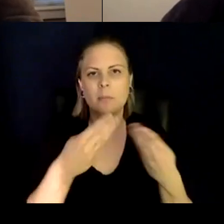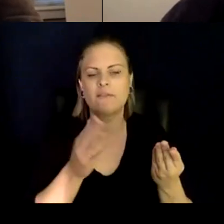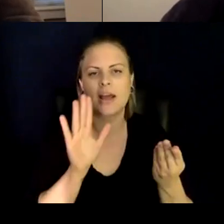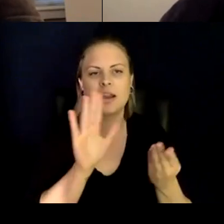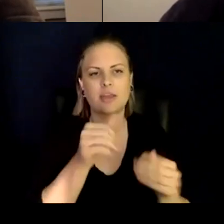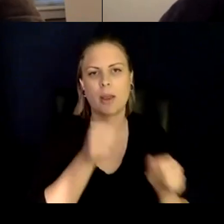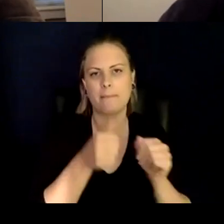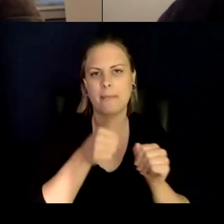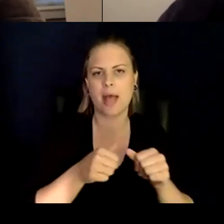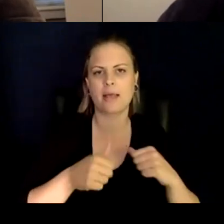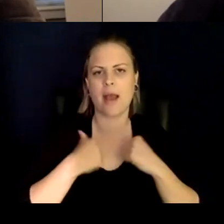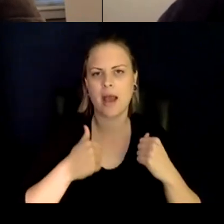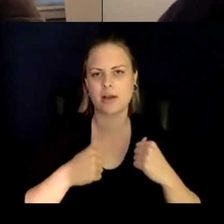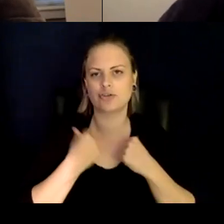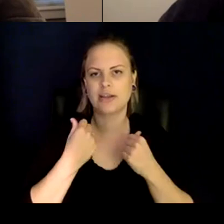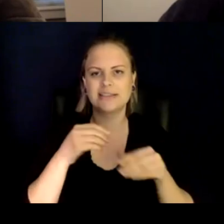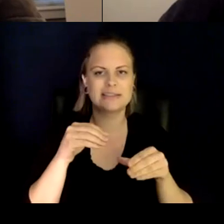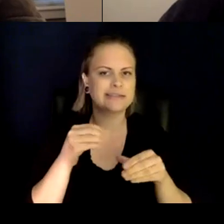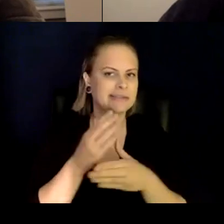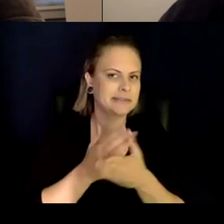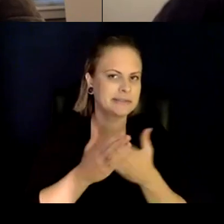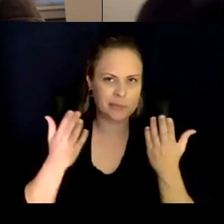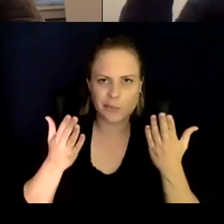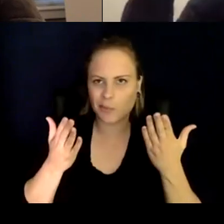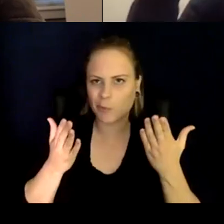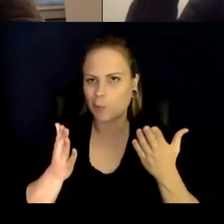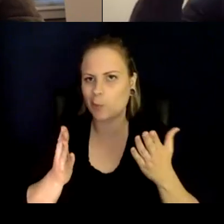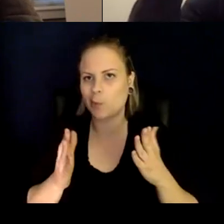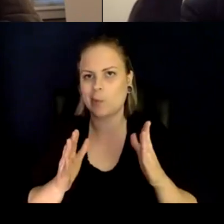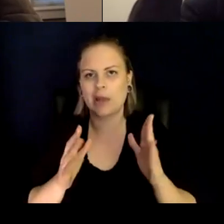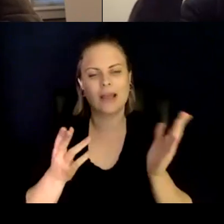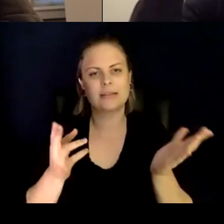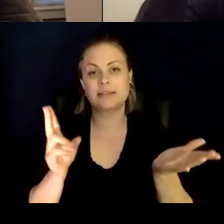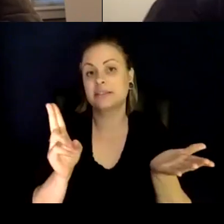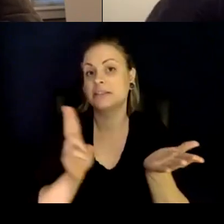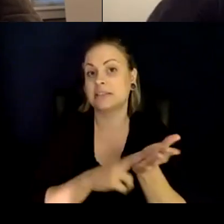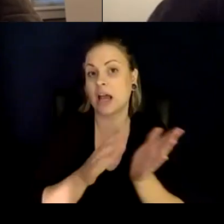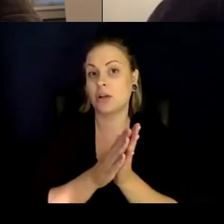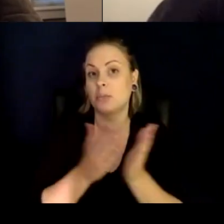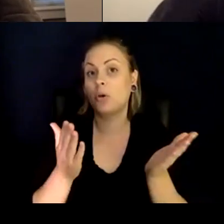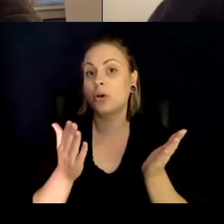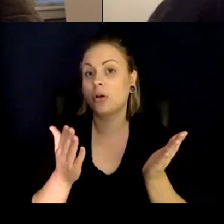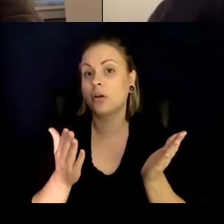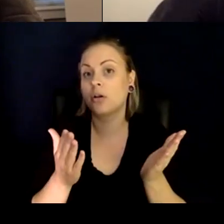mailing addresses in some way, signed book plates could be mailed instead of,